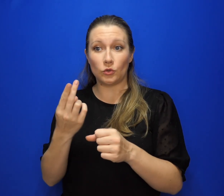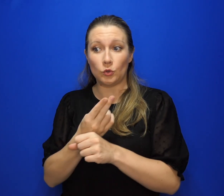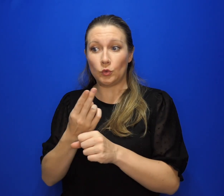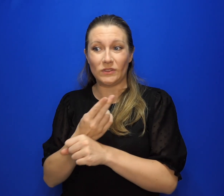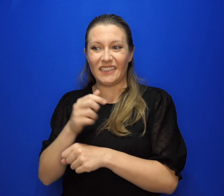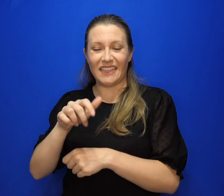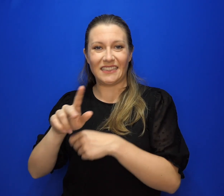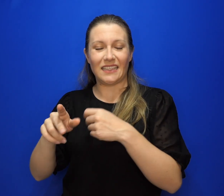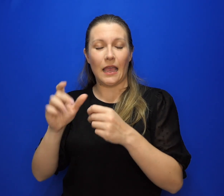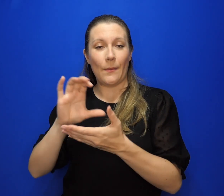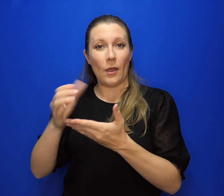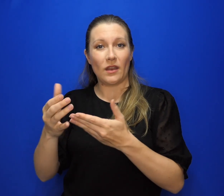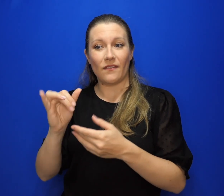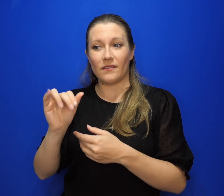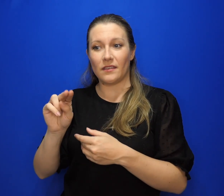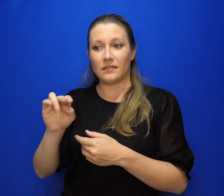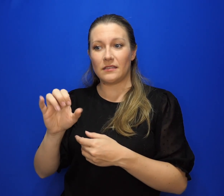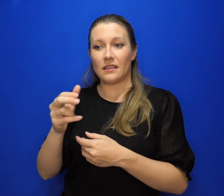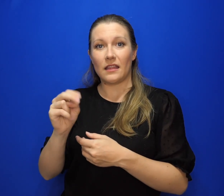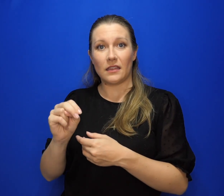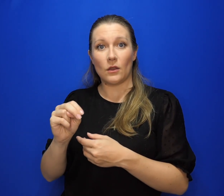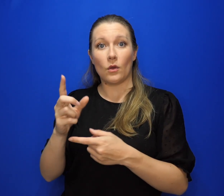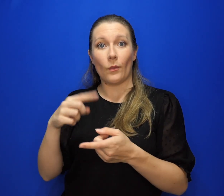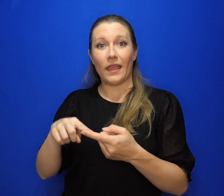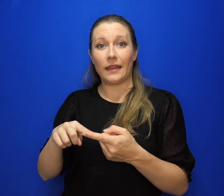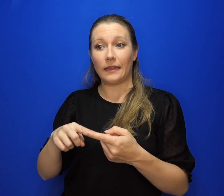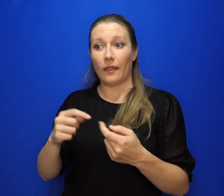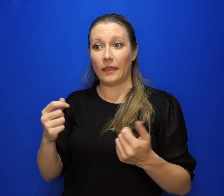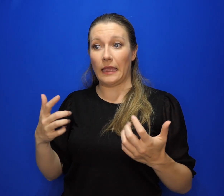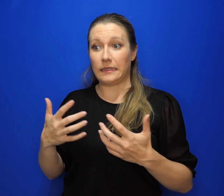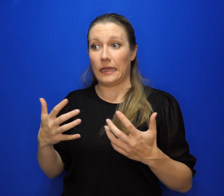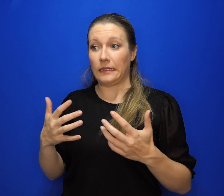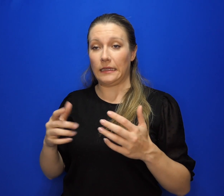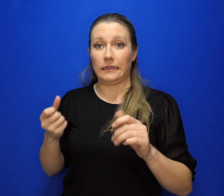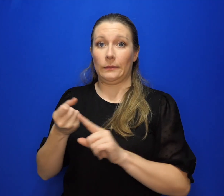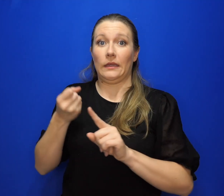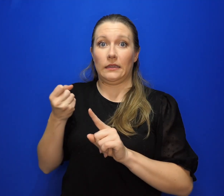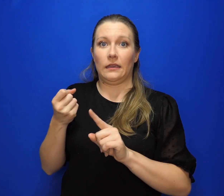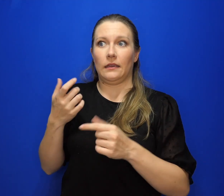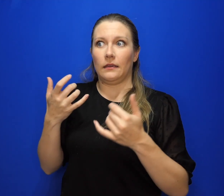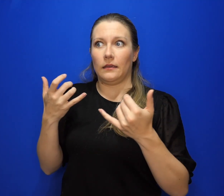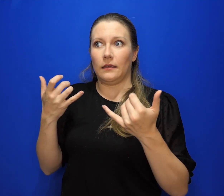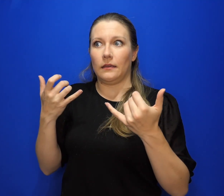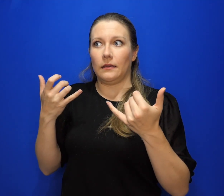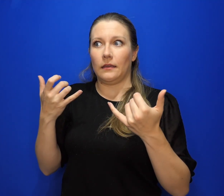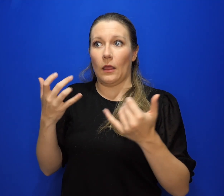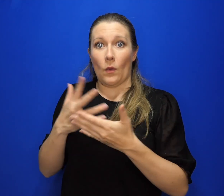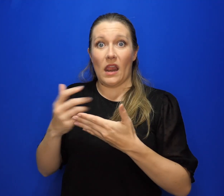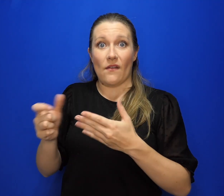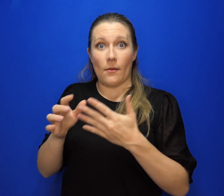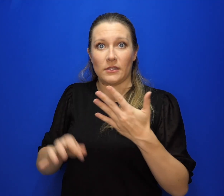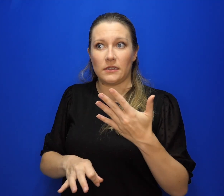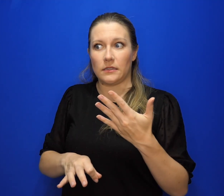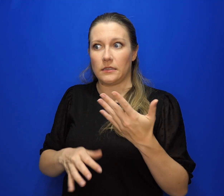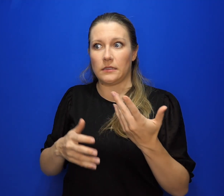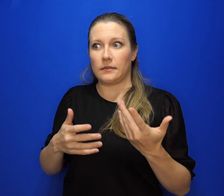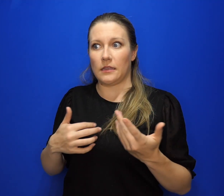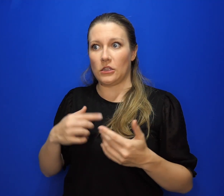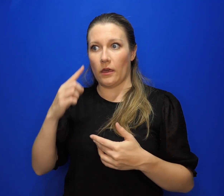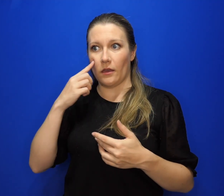panic hits them and they run out of options, they just go to what's left. And, if you really thought you